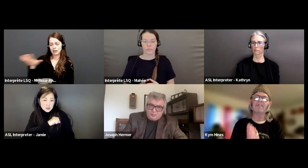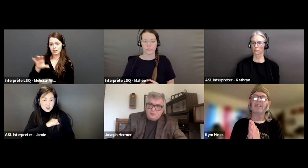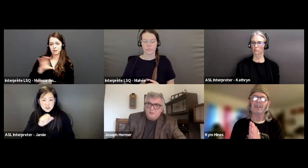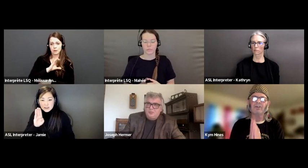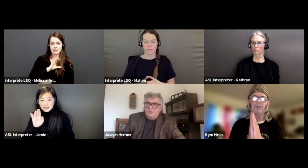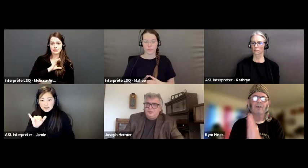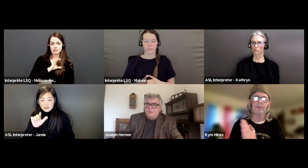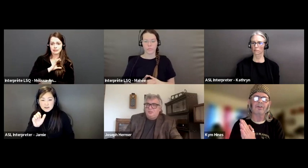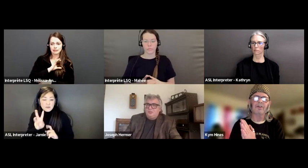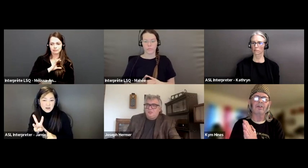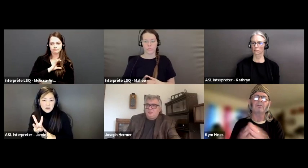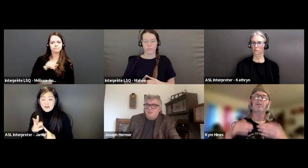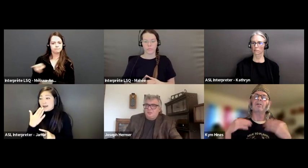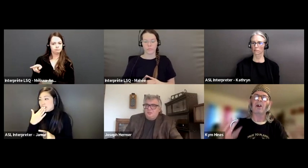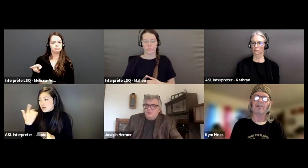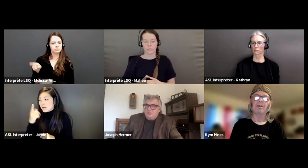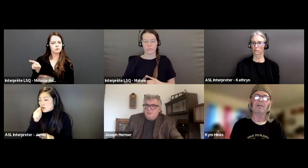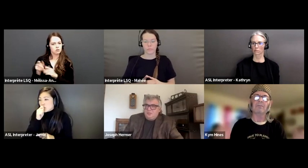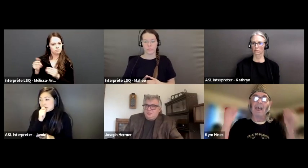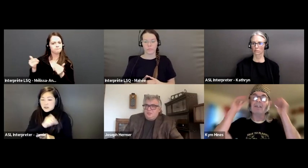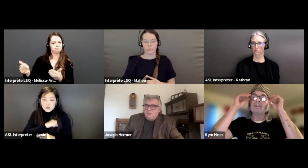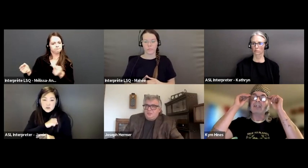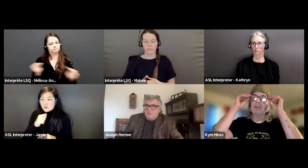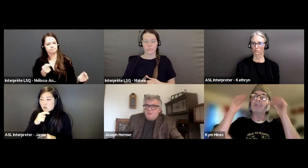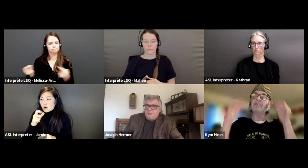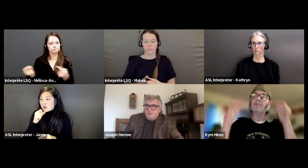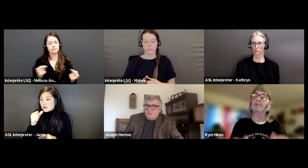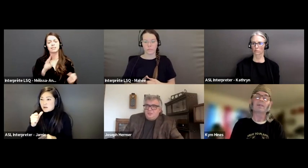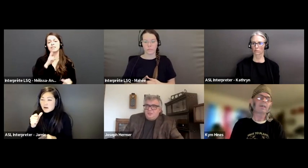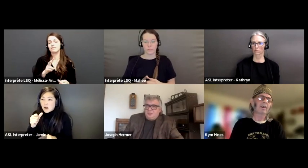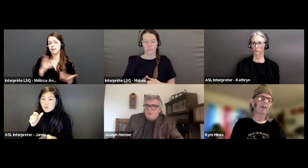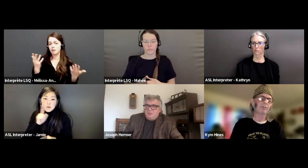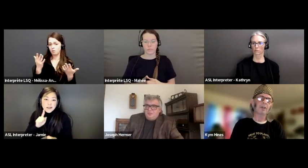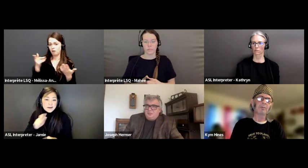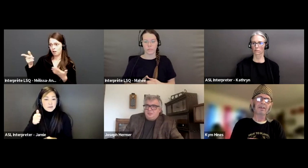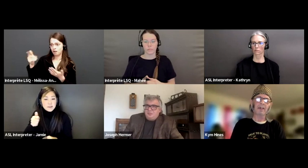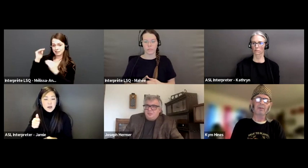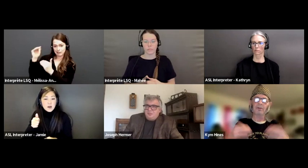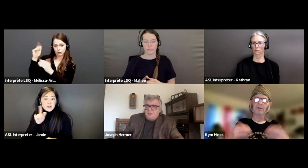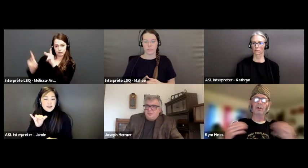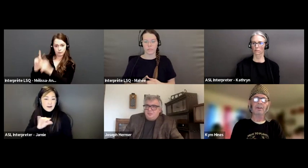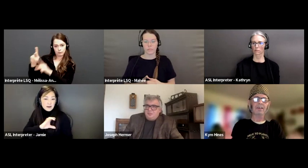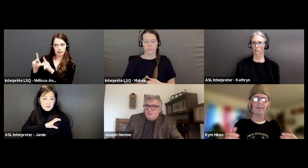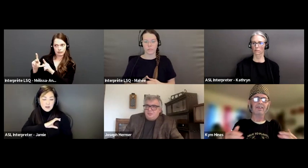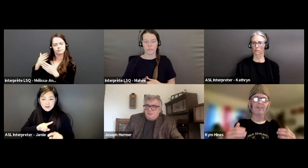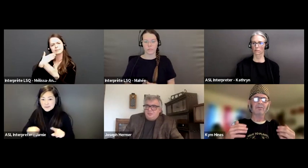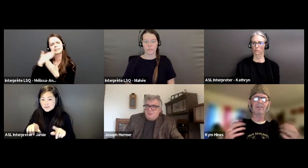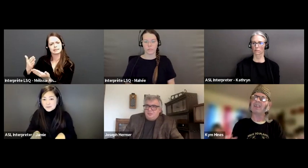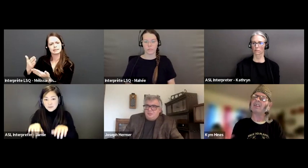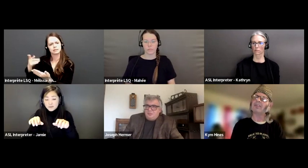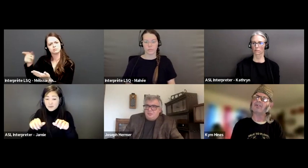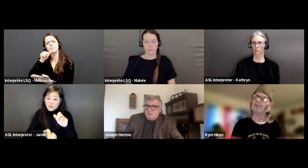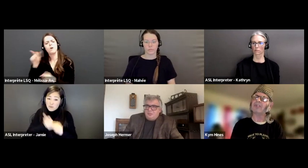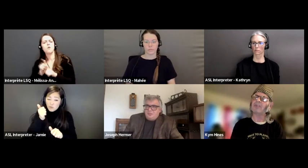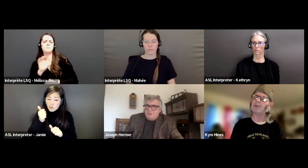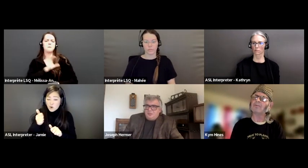I want to say thank you to the private security who are not acting like police, but predominantly they seem to